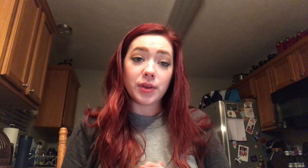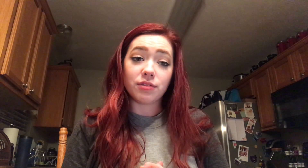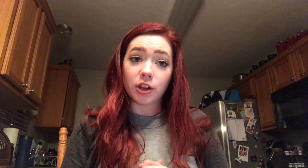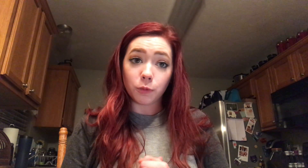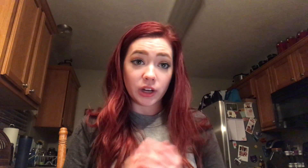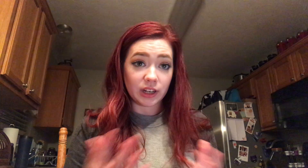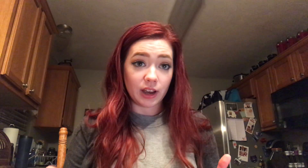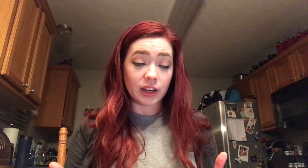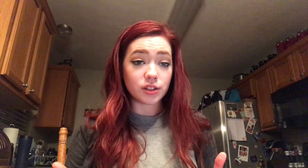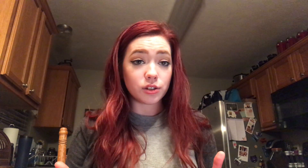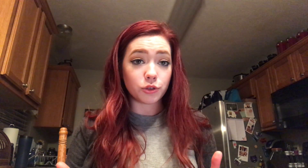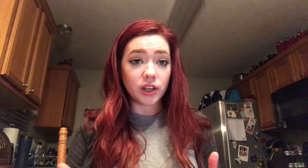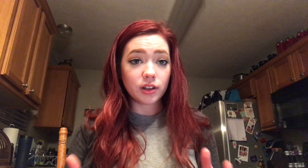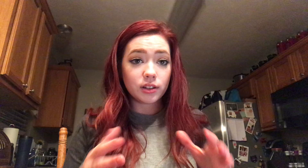If they're wanting an iced drink,